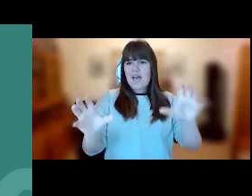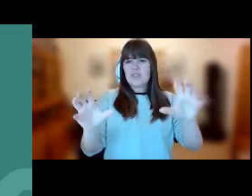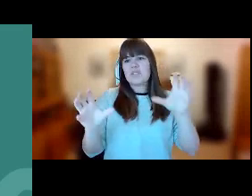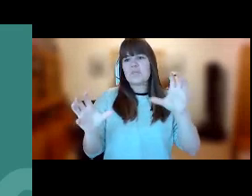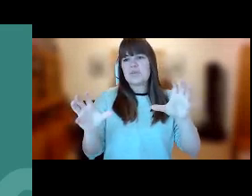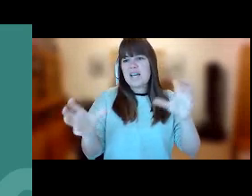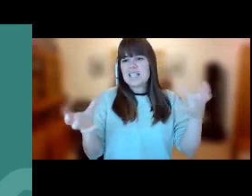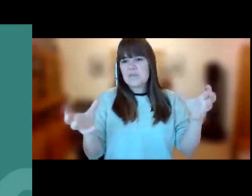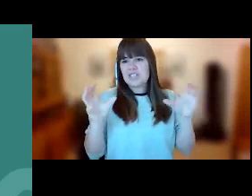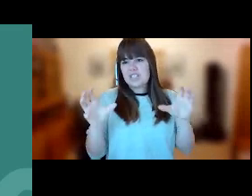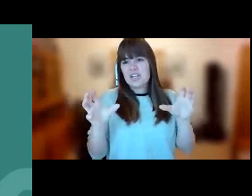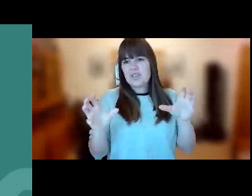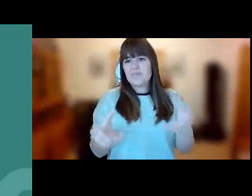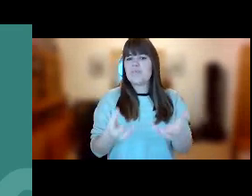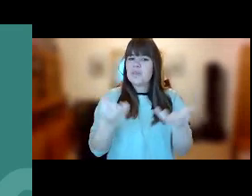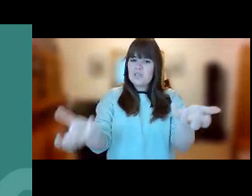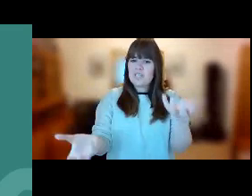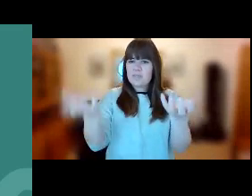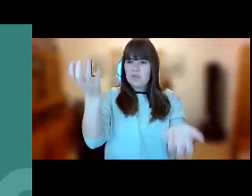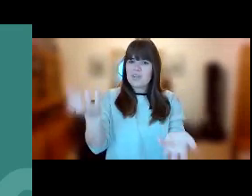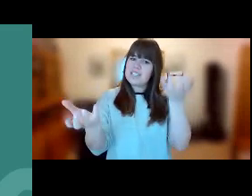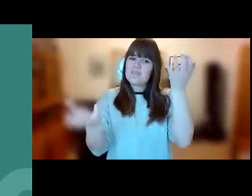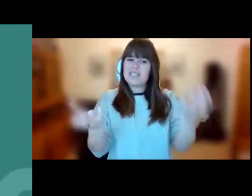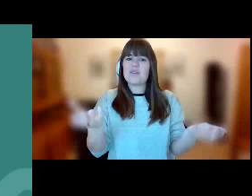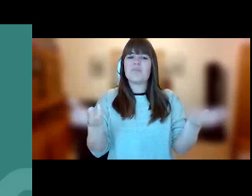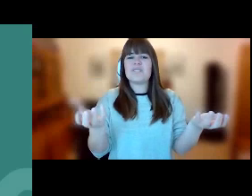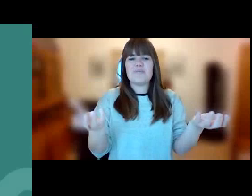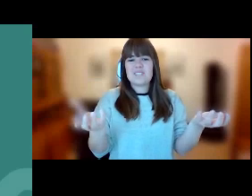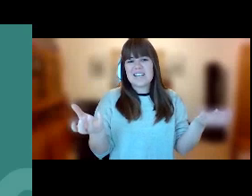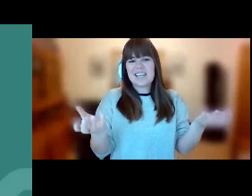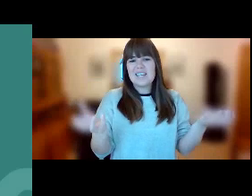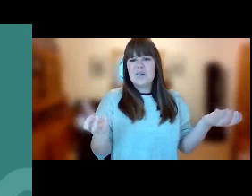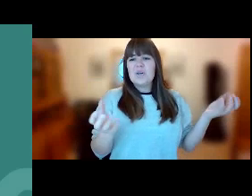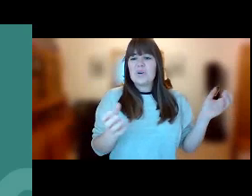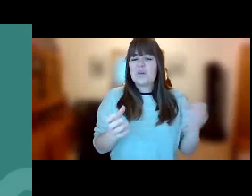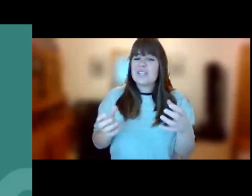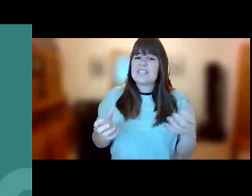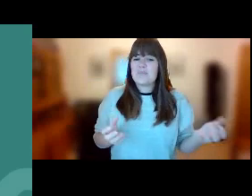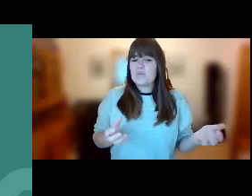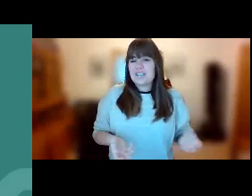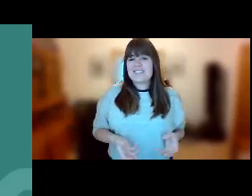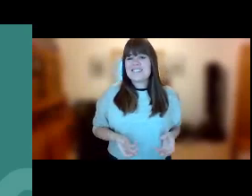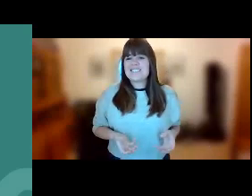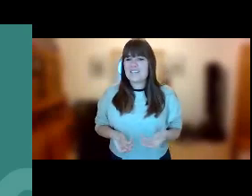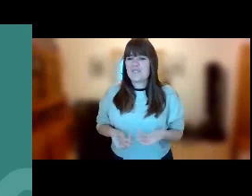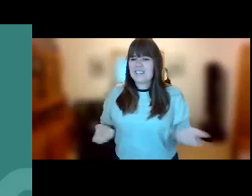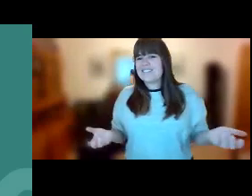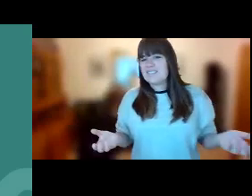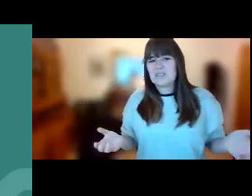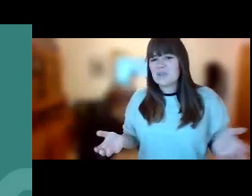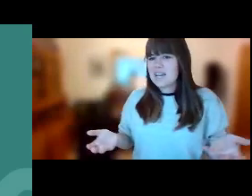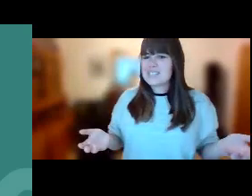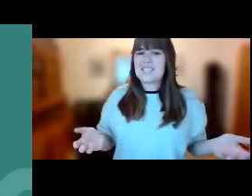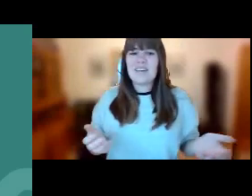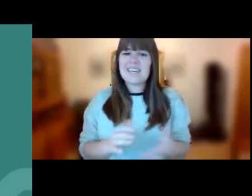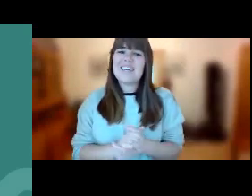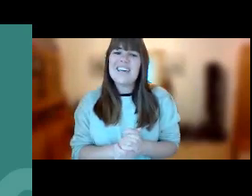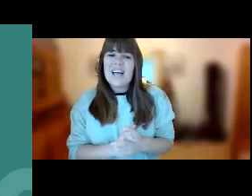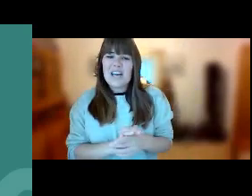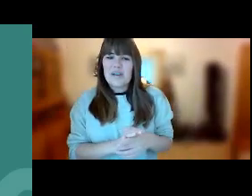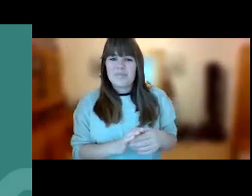team, having those balls there to actually show them, would you like to be on the red team today or the blue team today? All of these small changes that we can quite